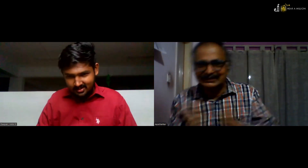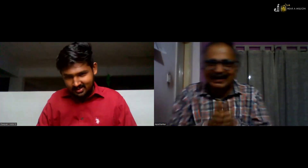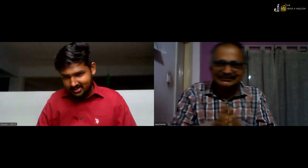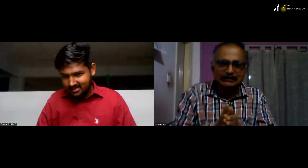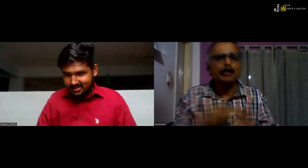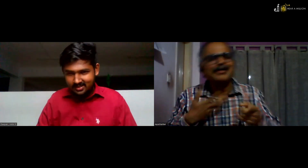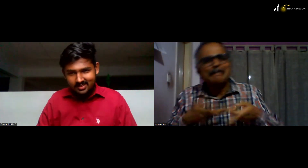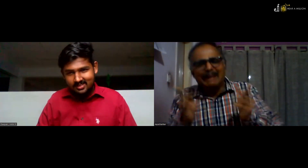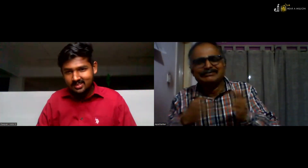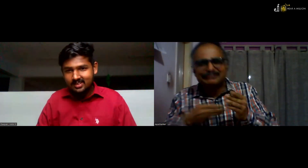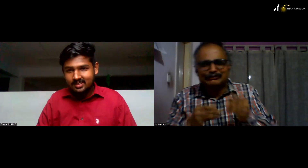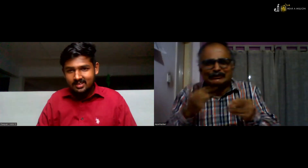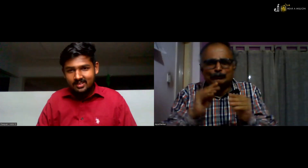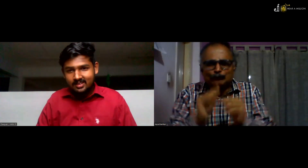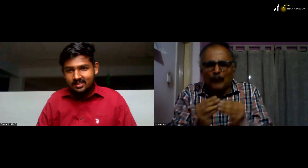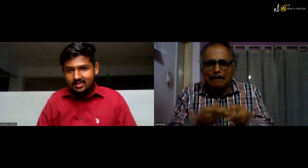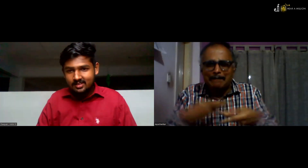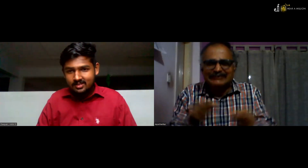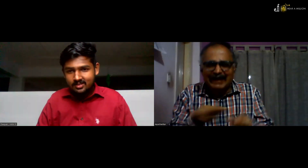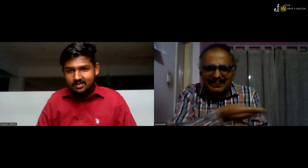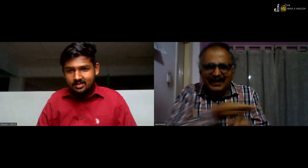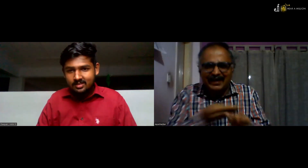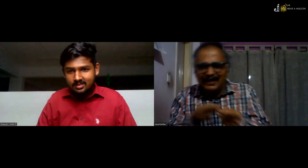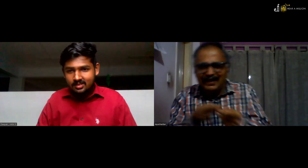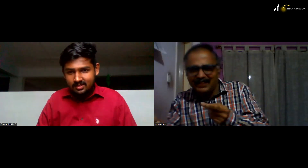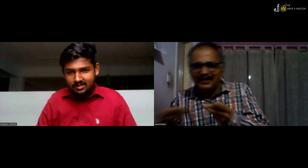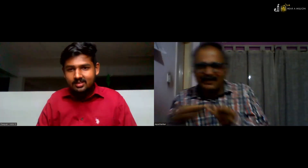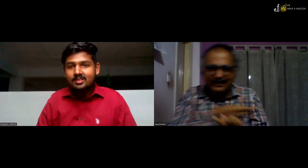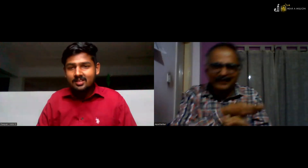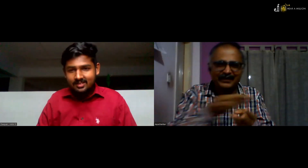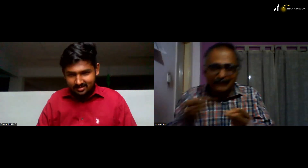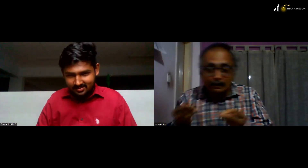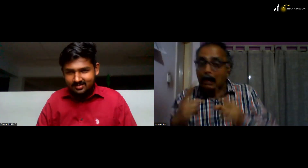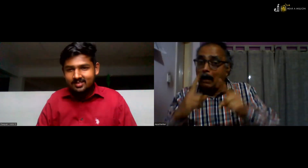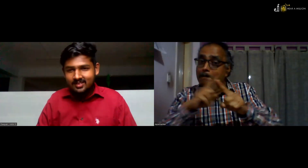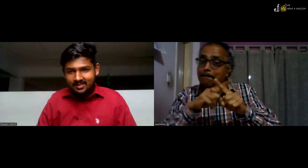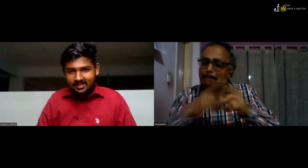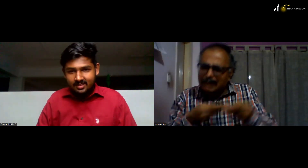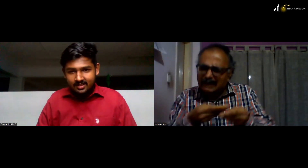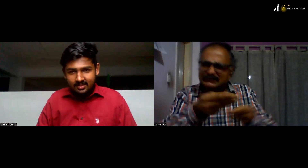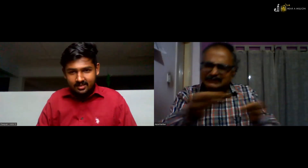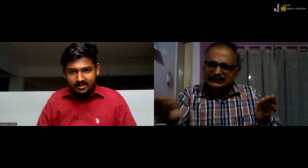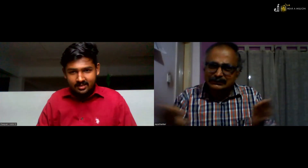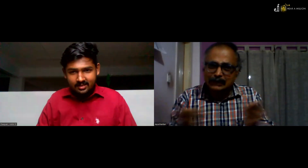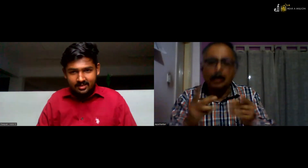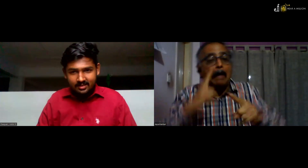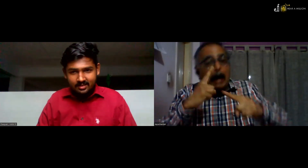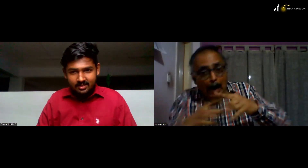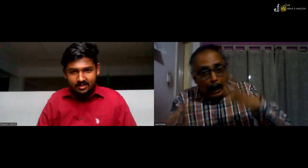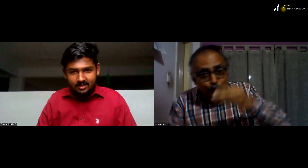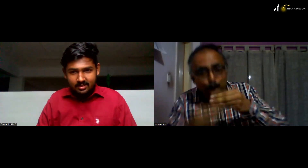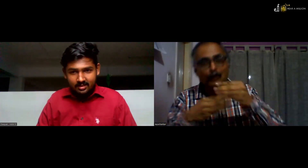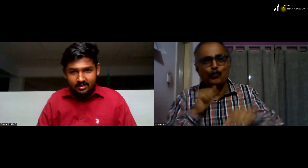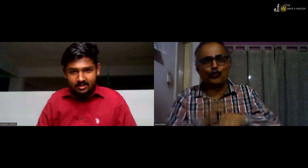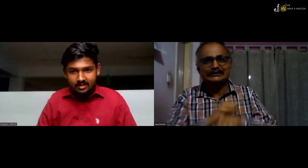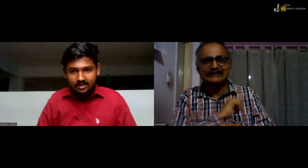rolled up my sleeves that yes, I can do something. Like, it's been kind of interestful with me, like somehow the place is